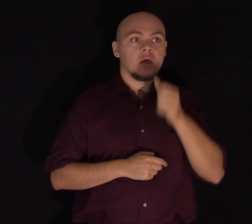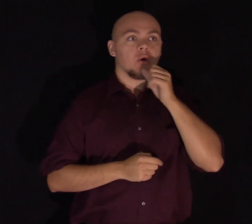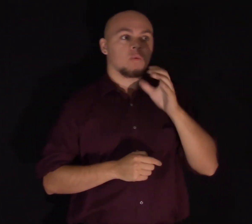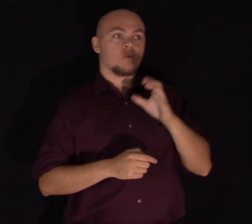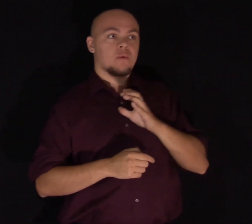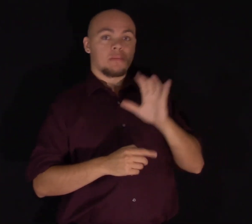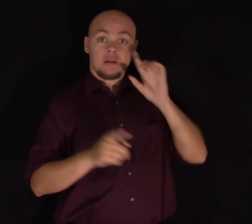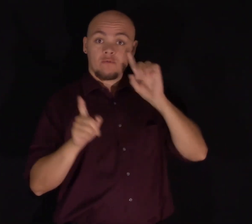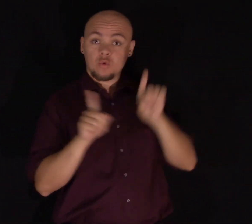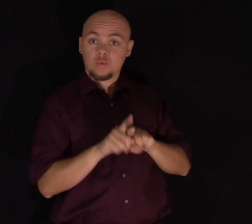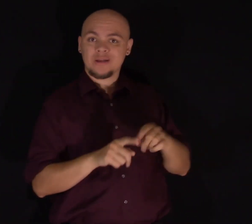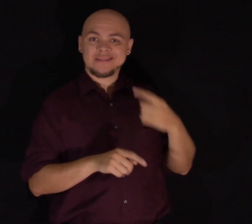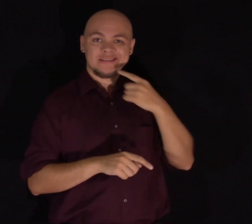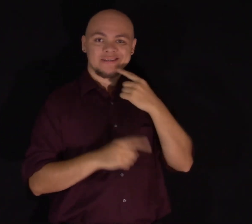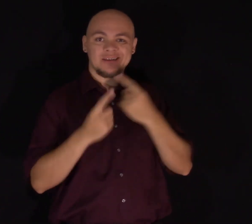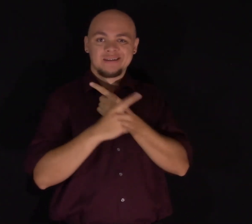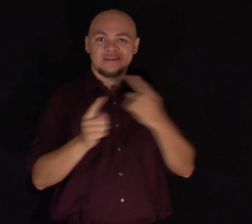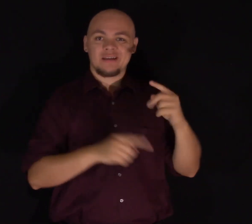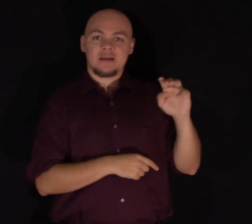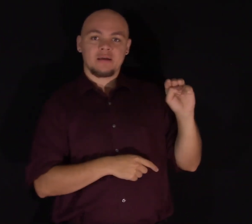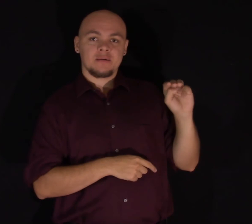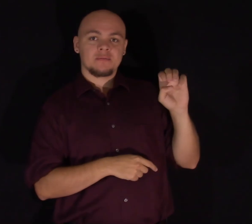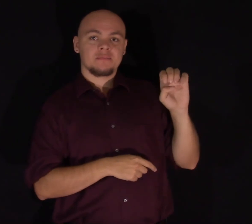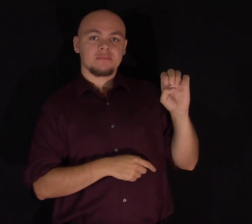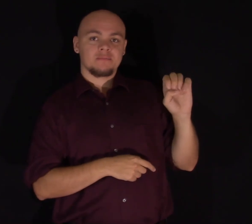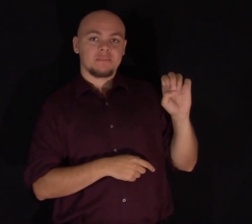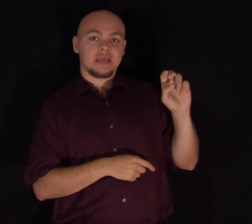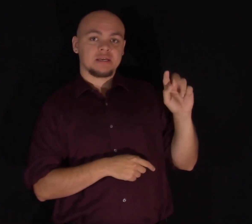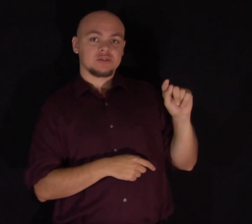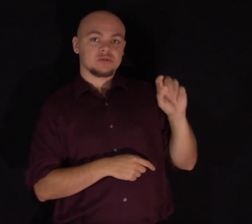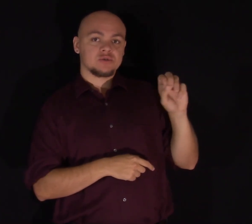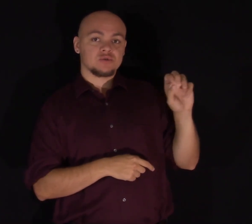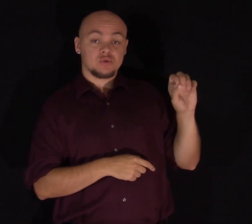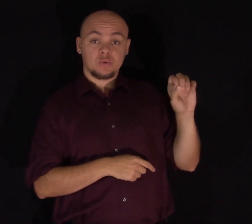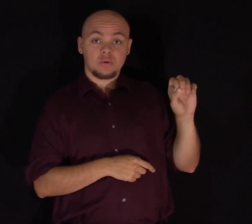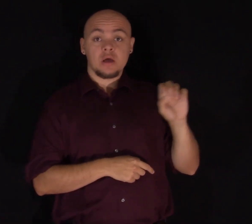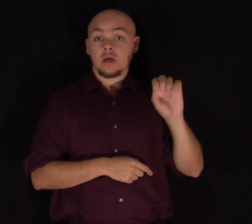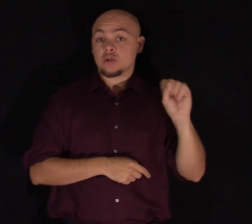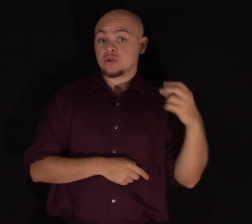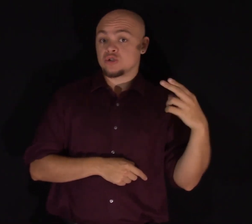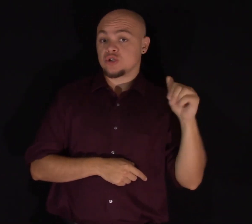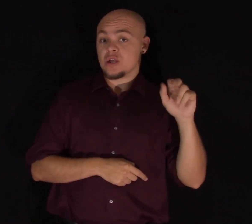too. So shout out to Tarana Burke for igniting that movement.